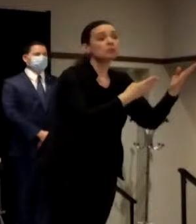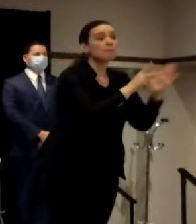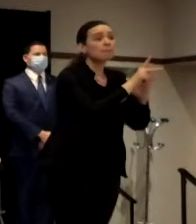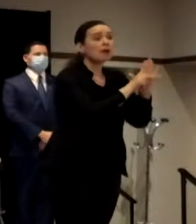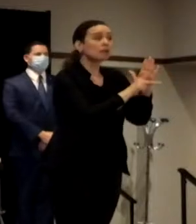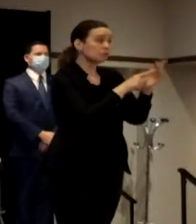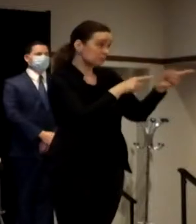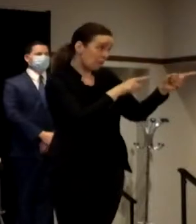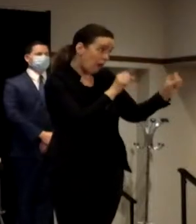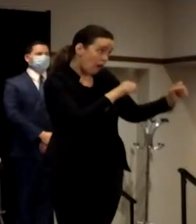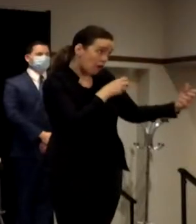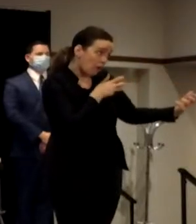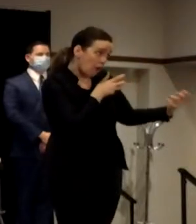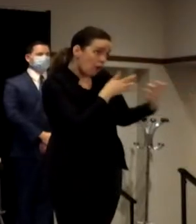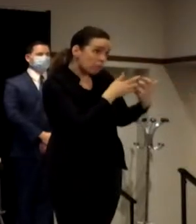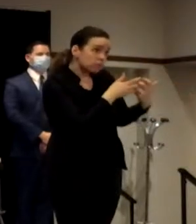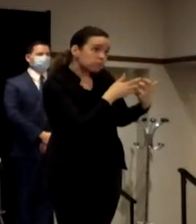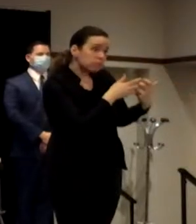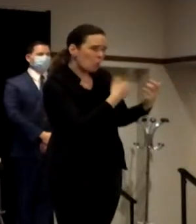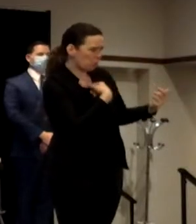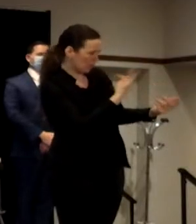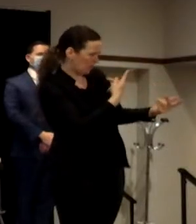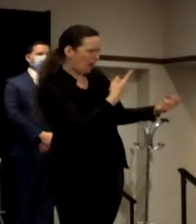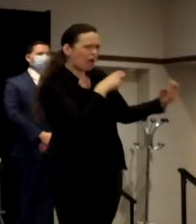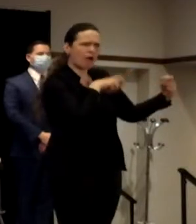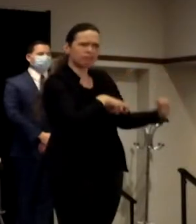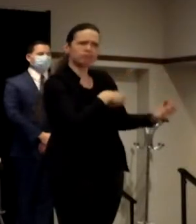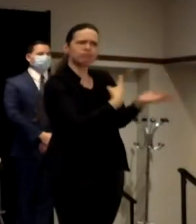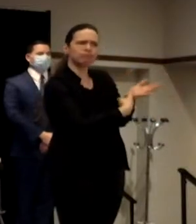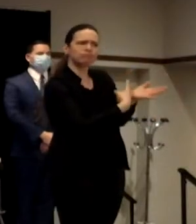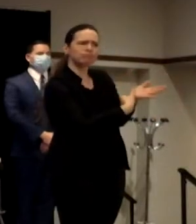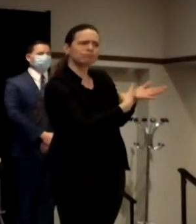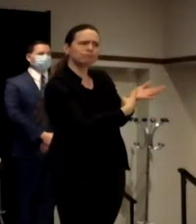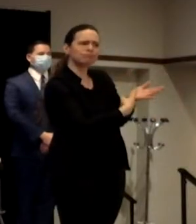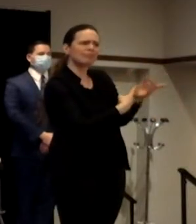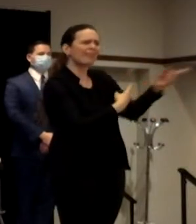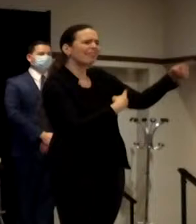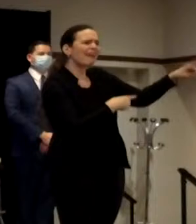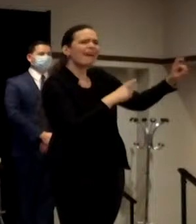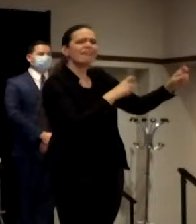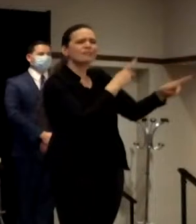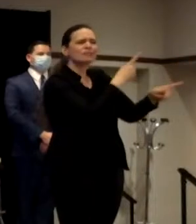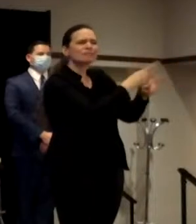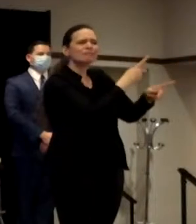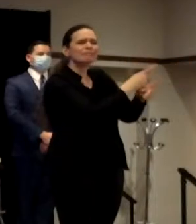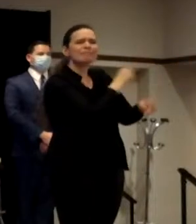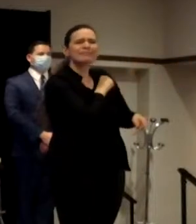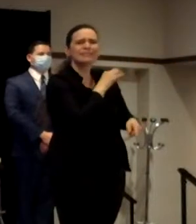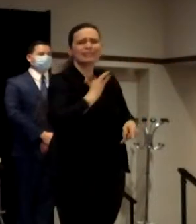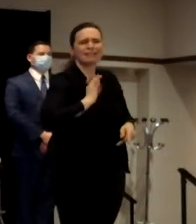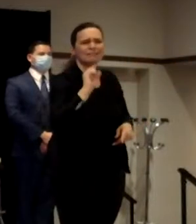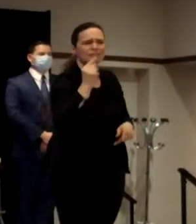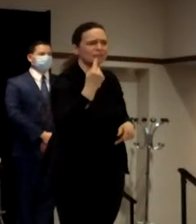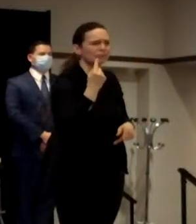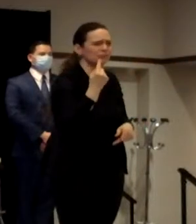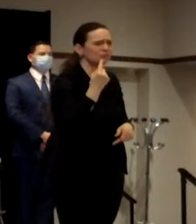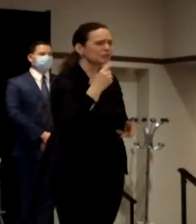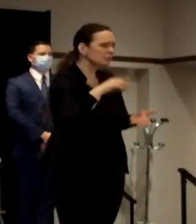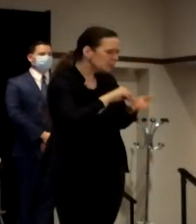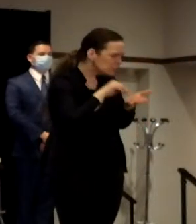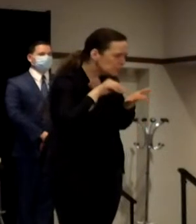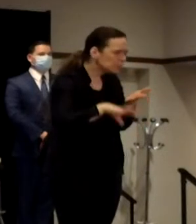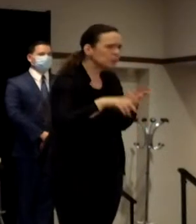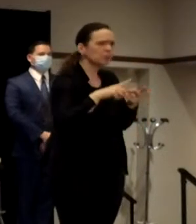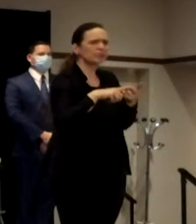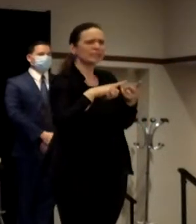can, make sure they're protecting their health and well-being of their staff and the students alike. So depending on what their